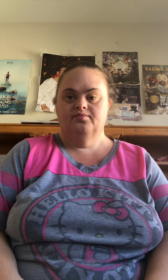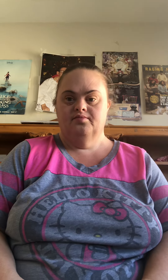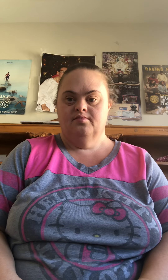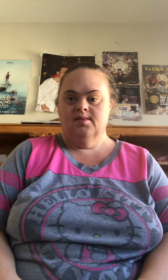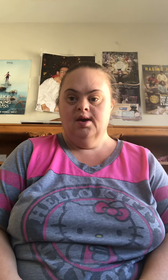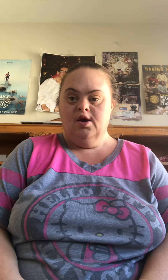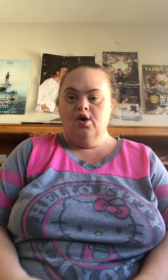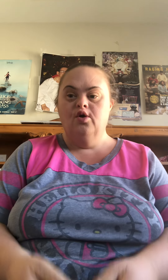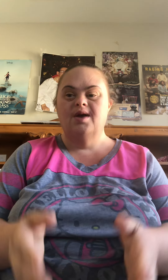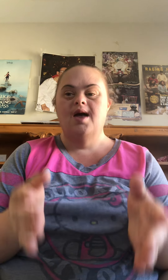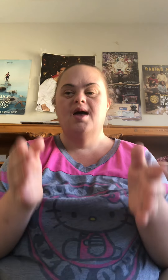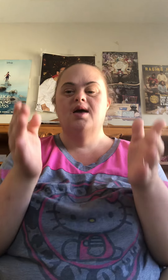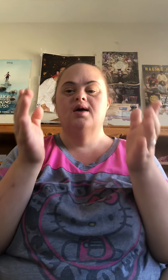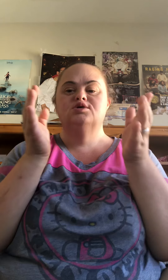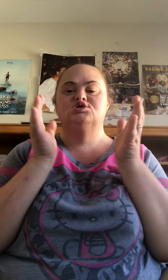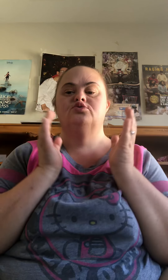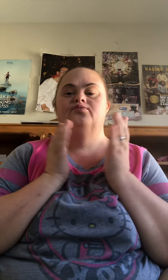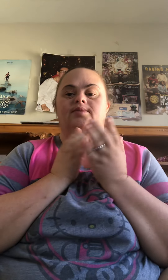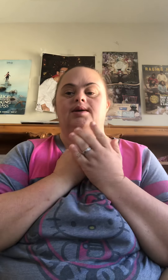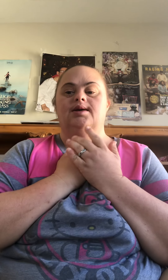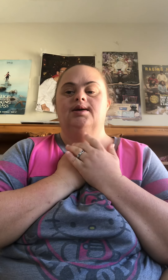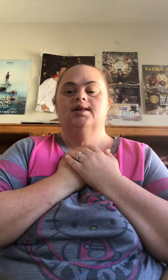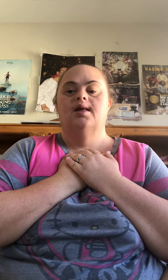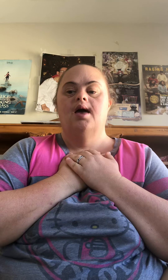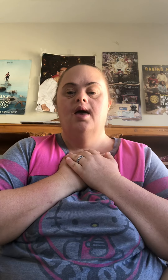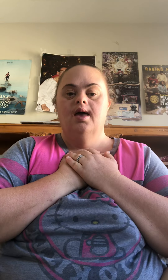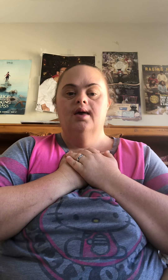Hold on to me, love